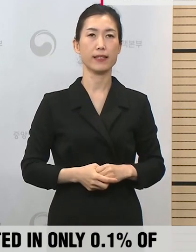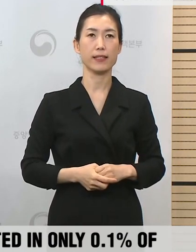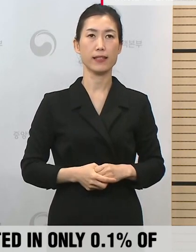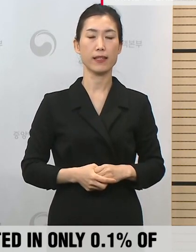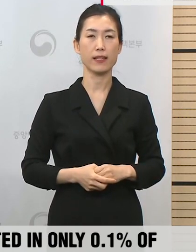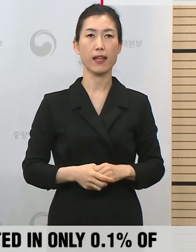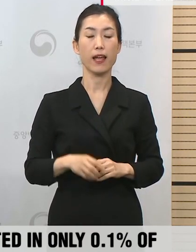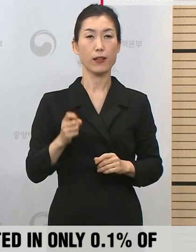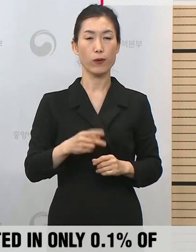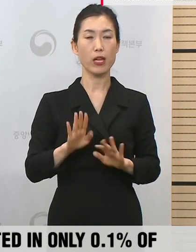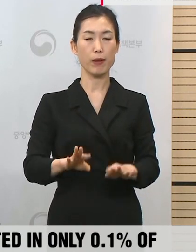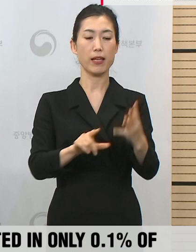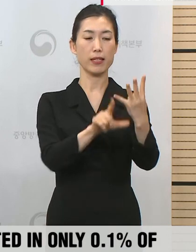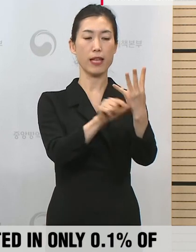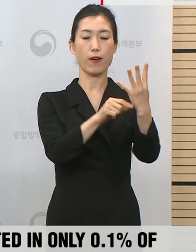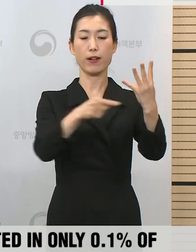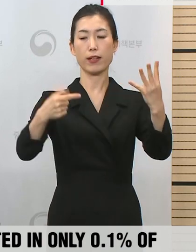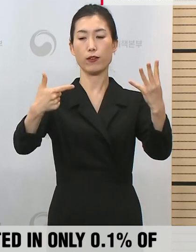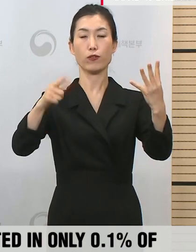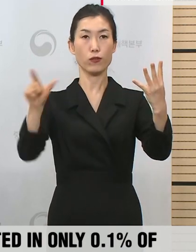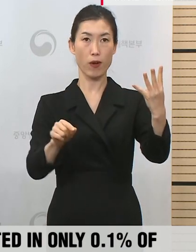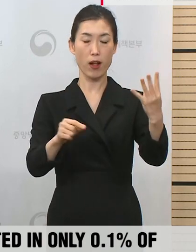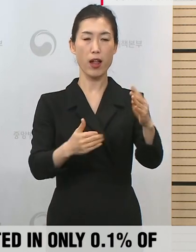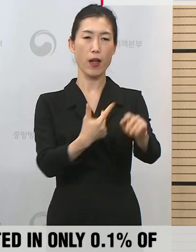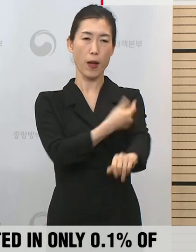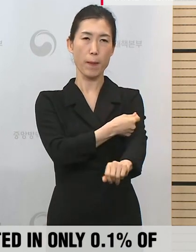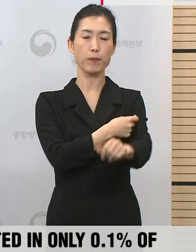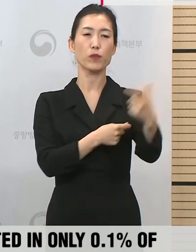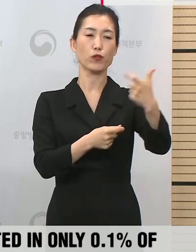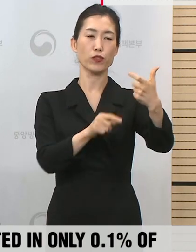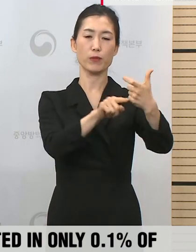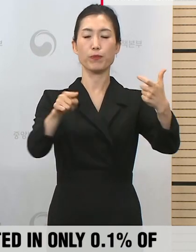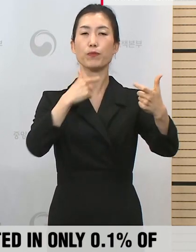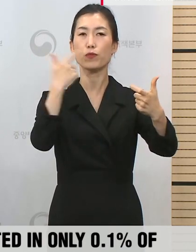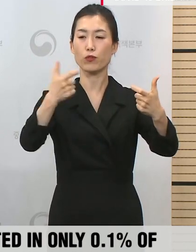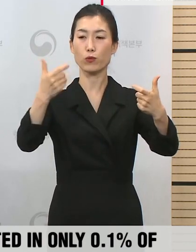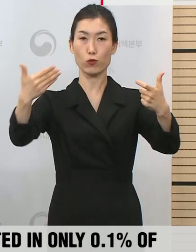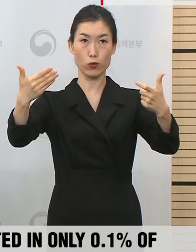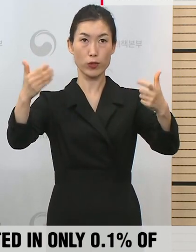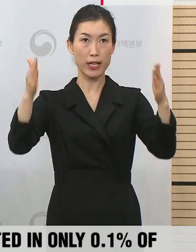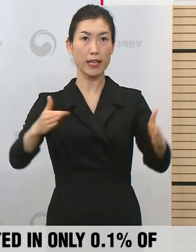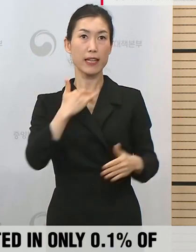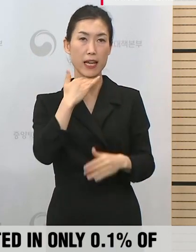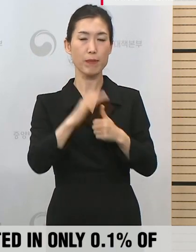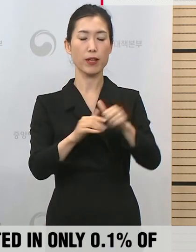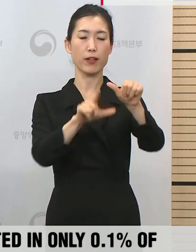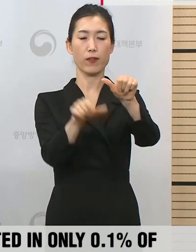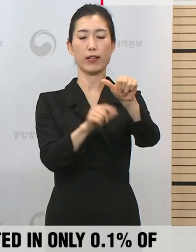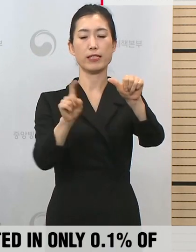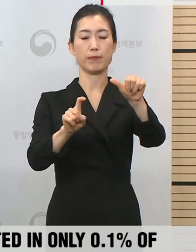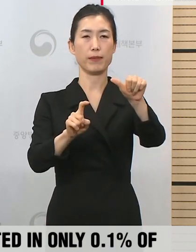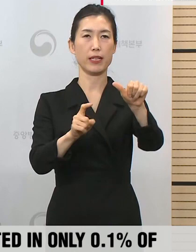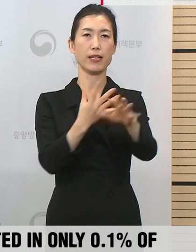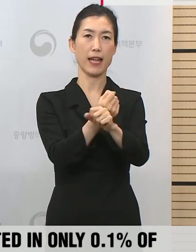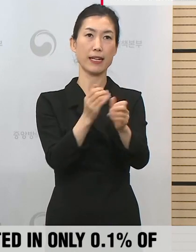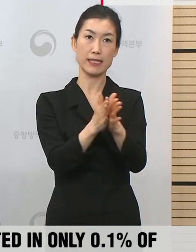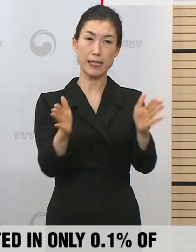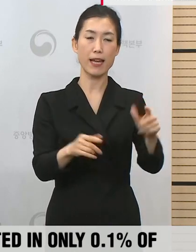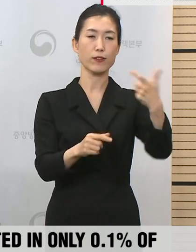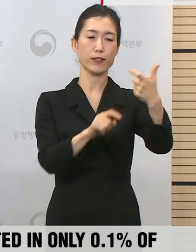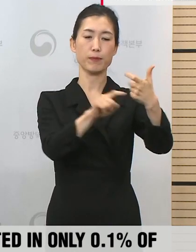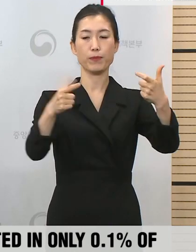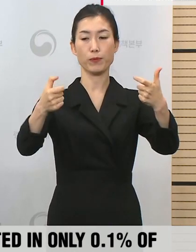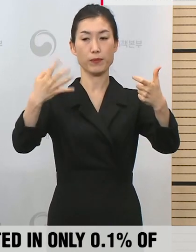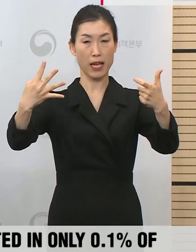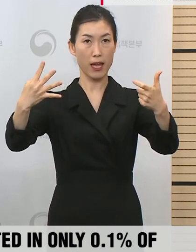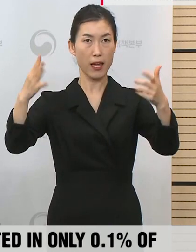providing these reservation services as well. And as for the eligible recipients in the second quarter, starting from May